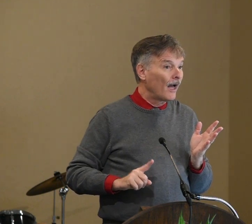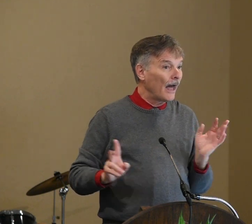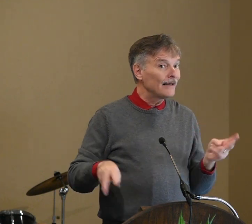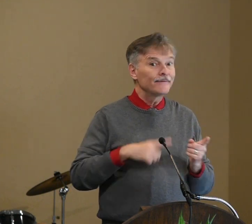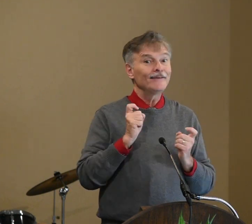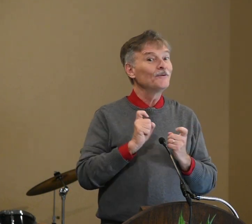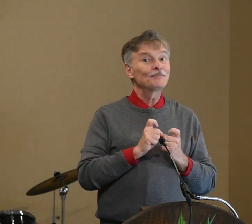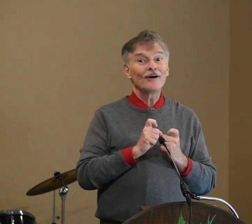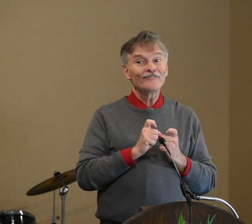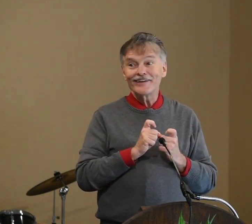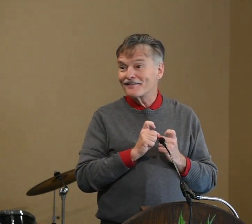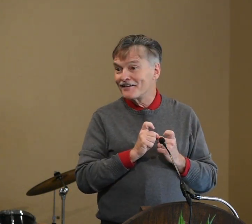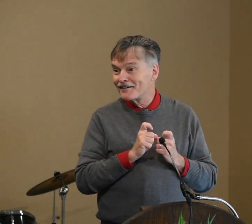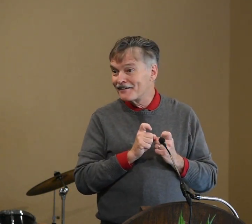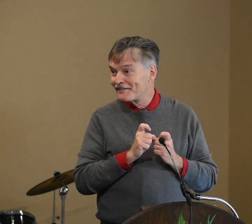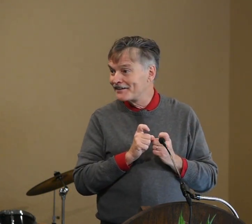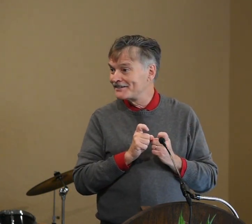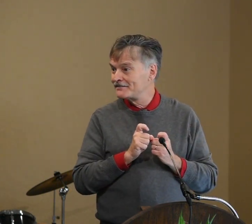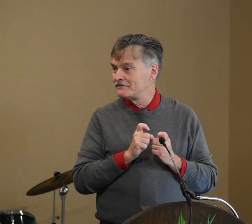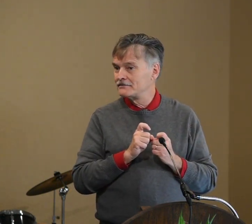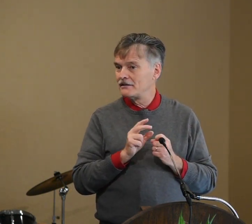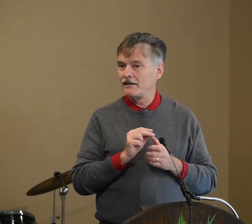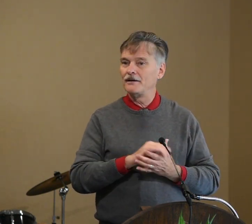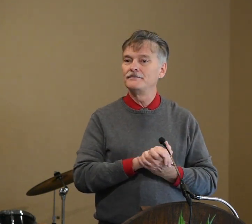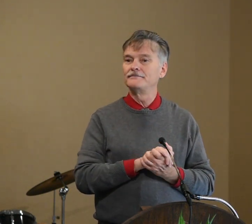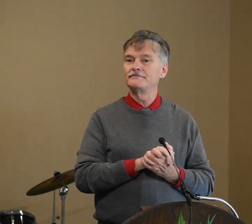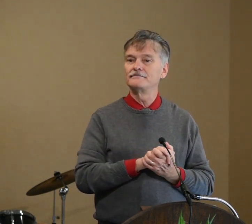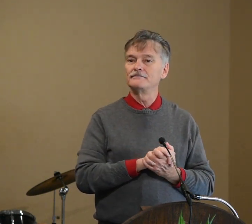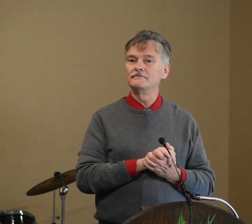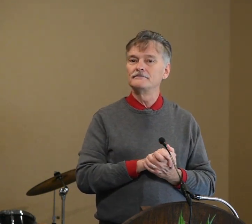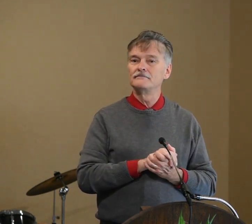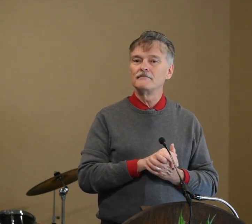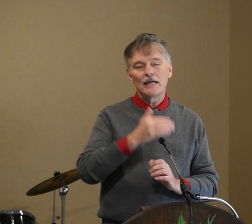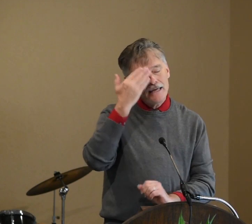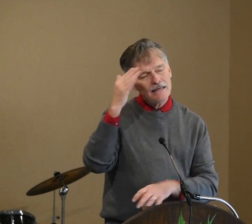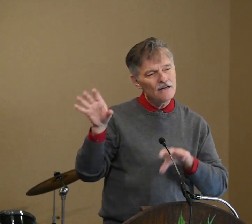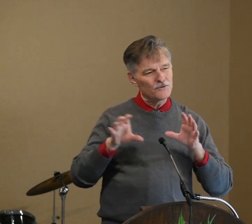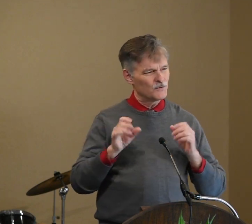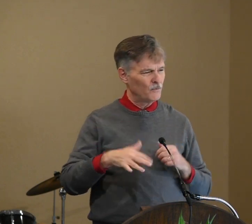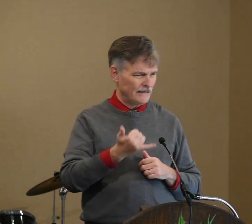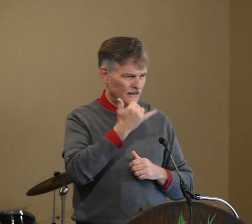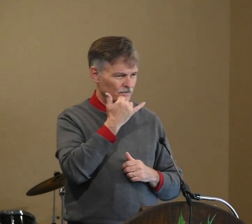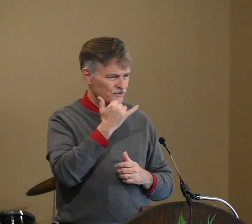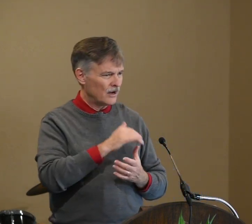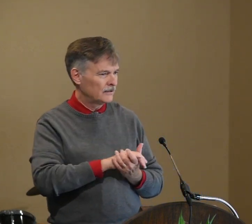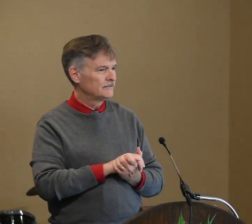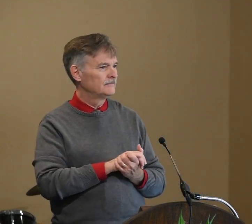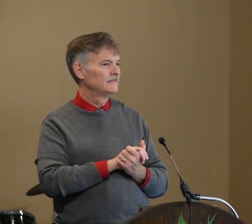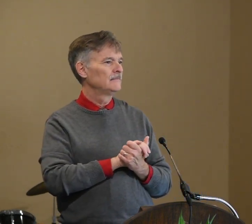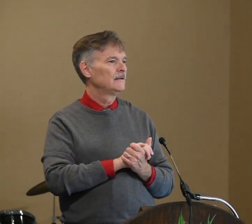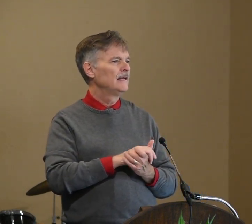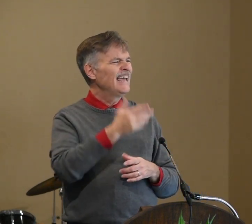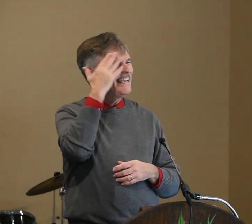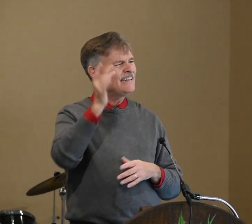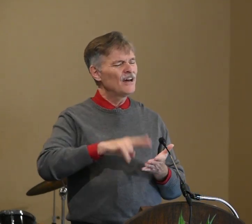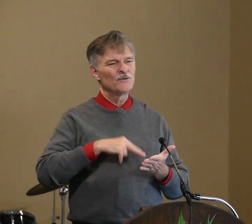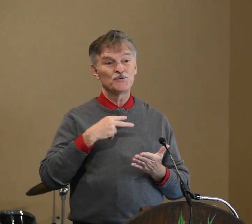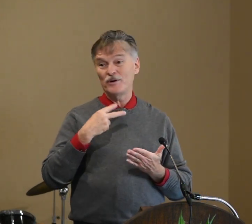And I see you as perfect. No. He knows what we did was wrong. He knows we're